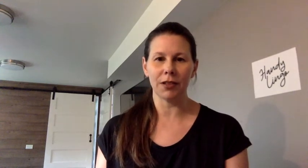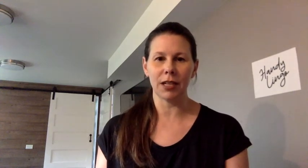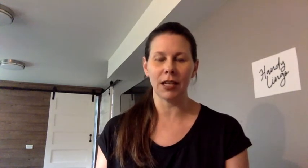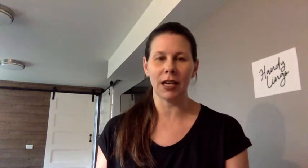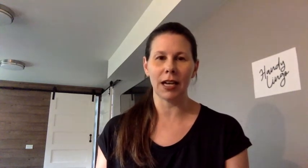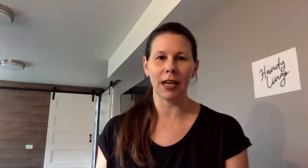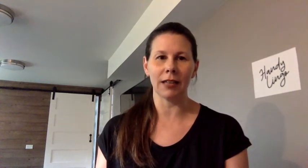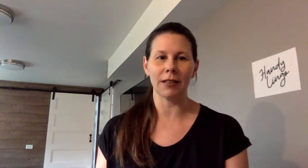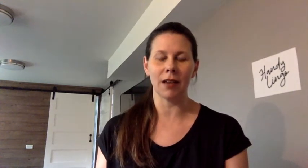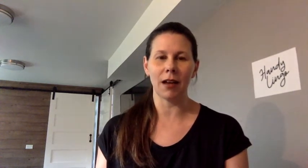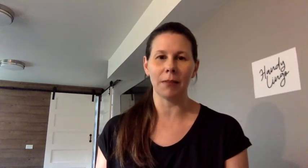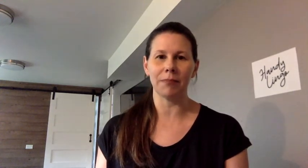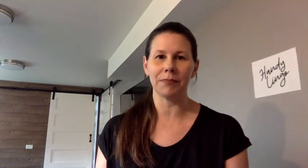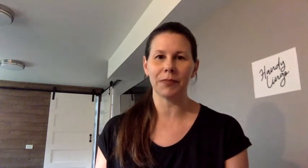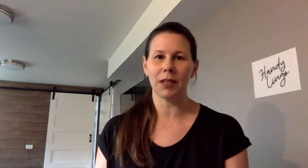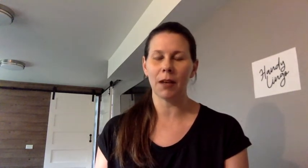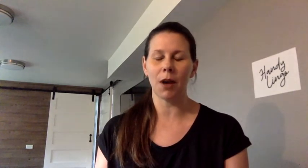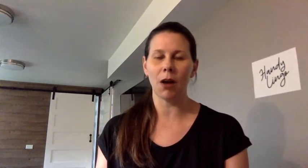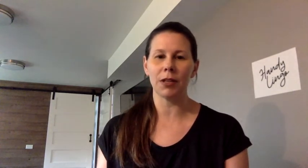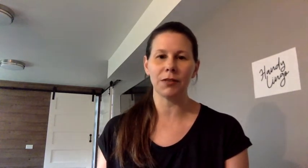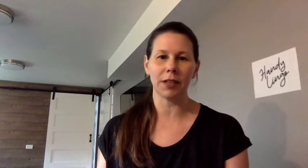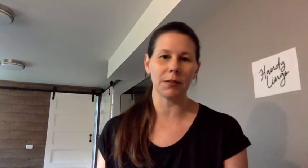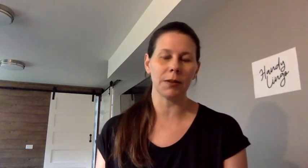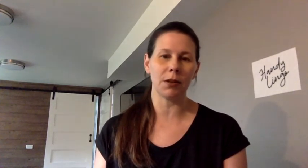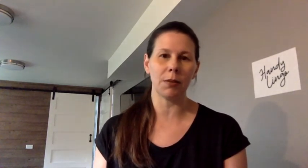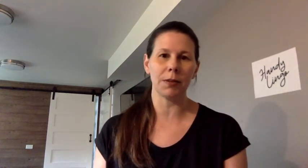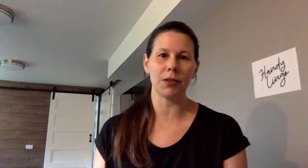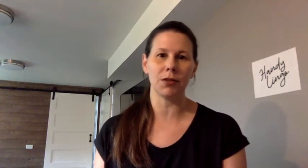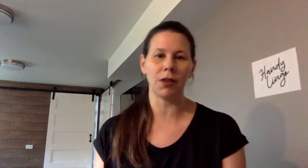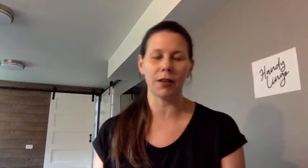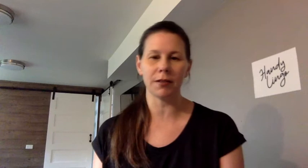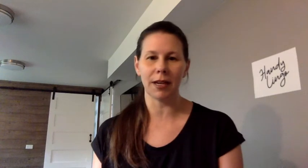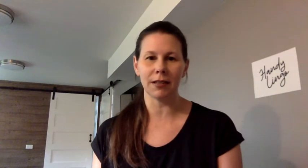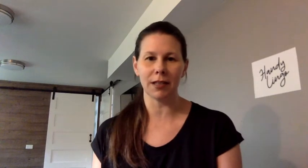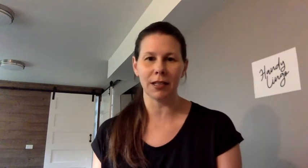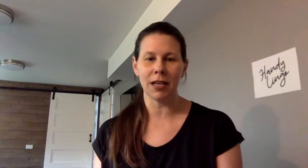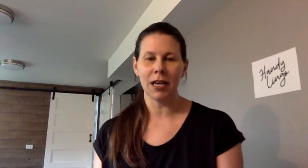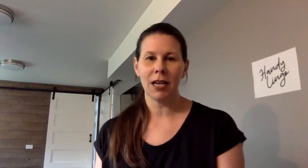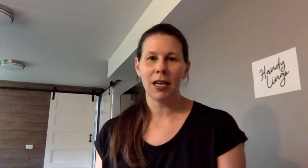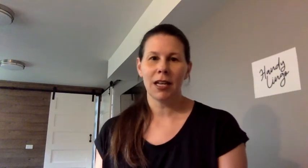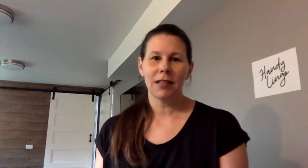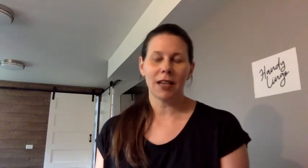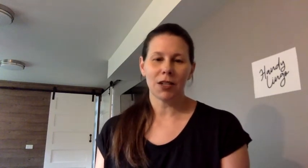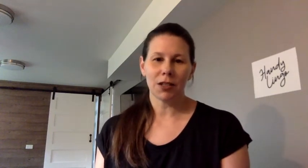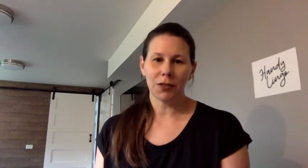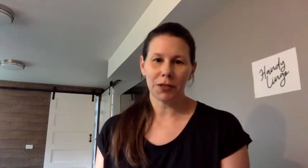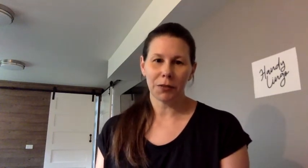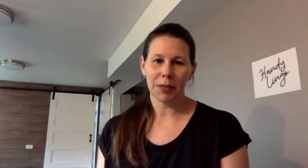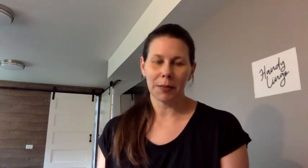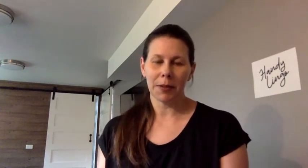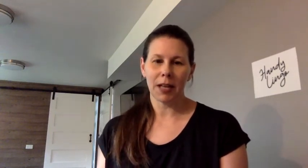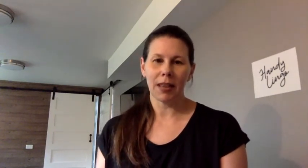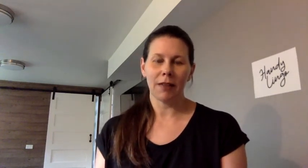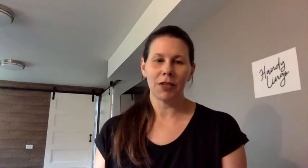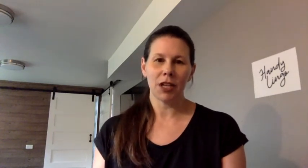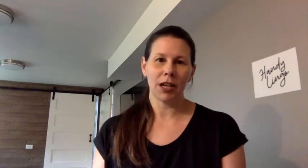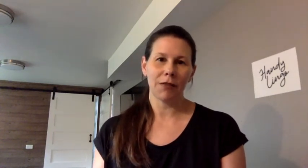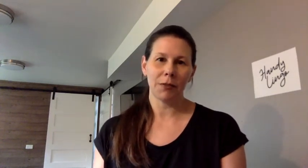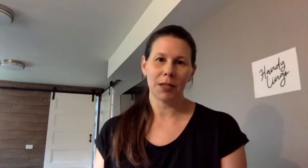conferencing, and I'm always flexible and open to customizing sessions for different people. I love sharing information